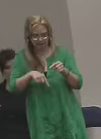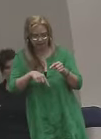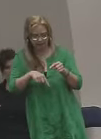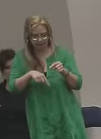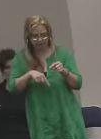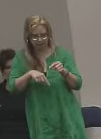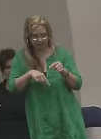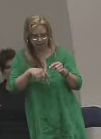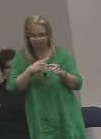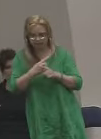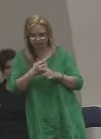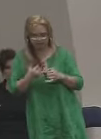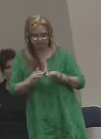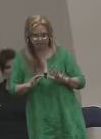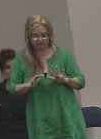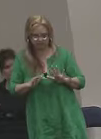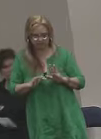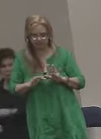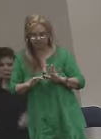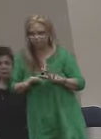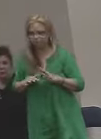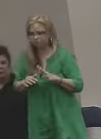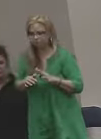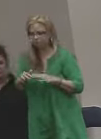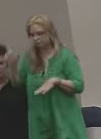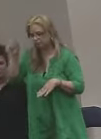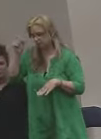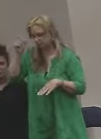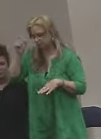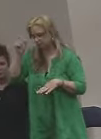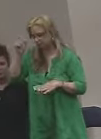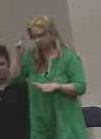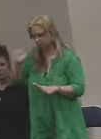I just can't right now. And I said, well, I understand that. I mean, I